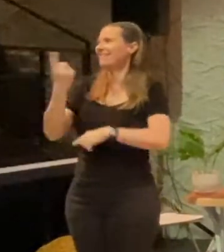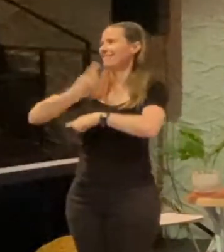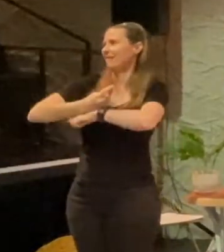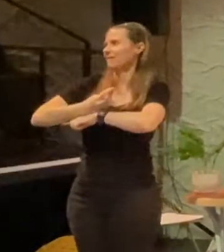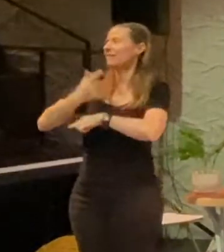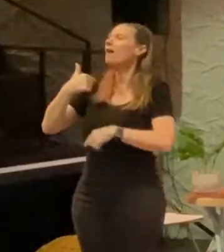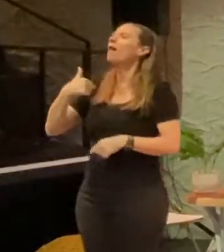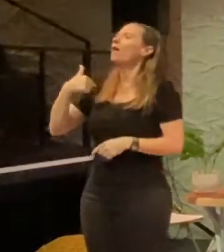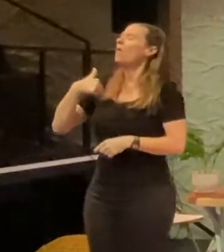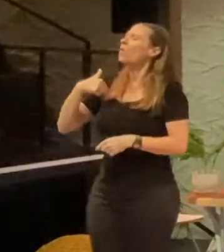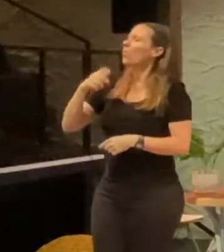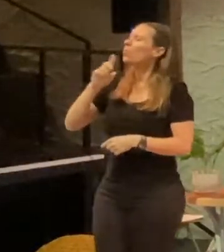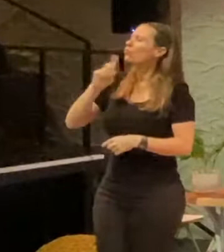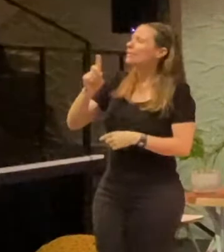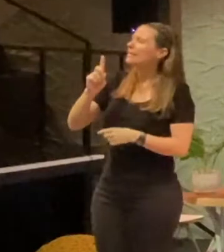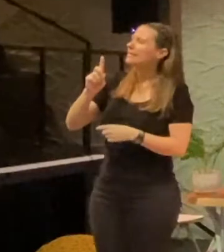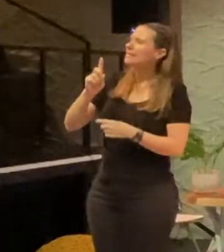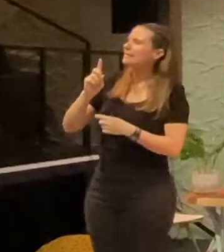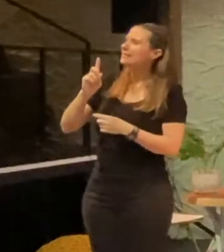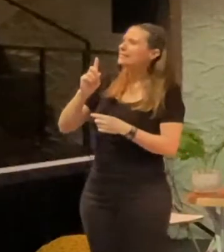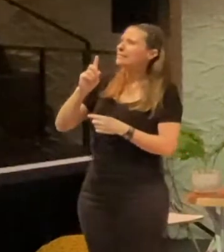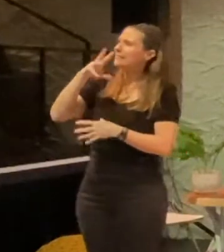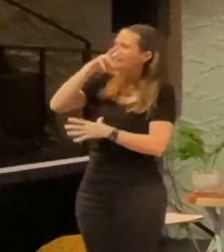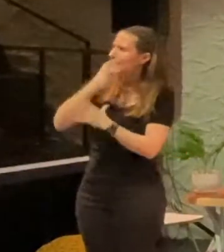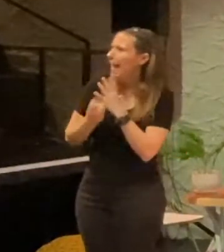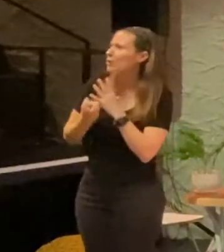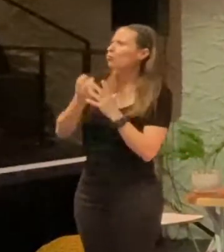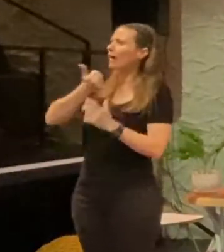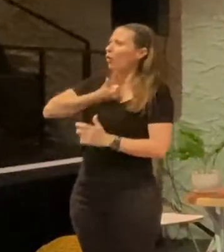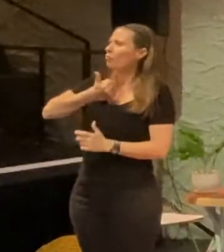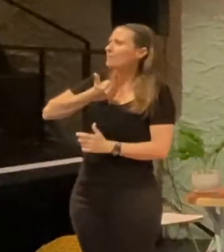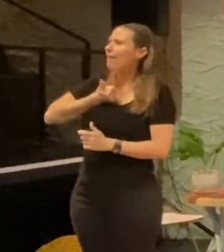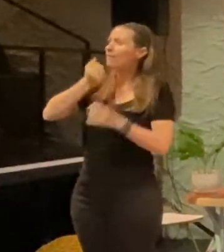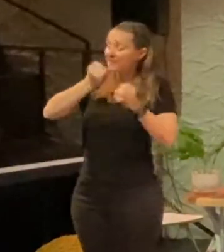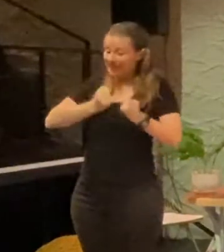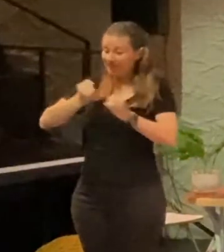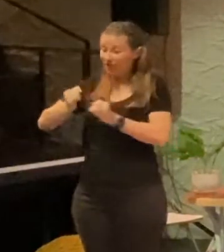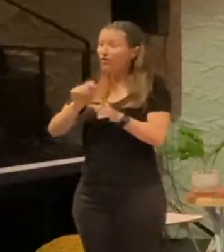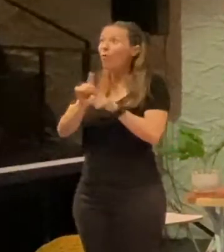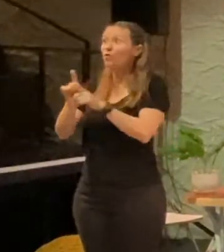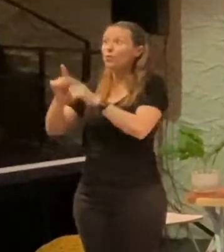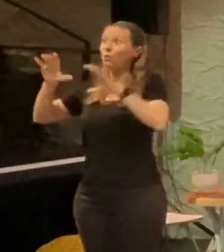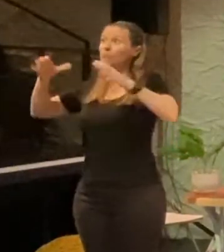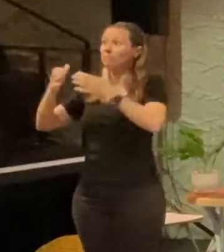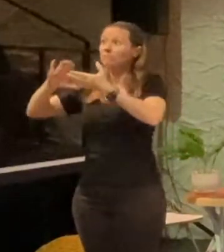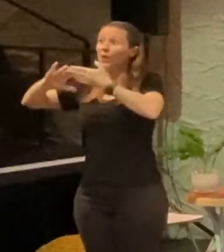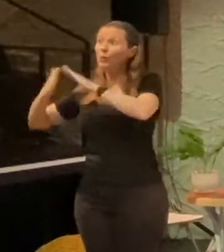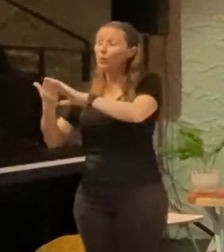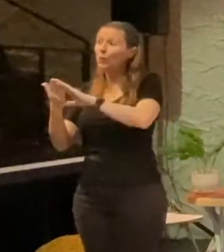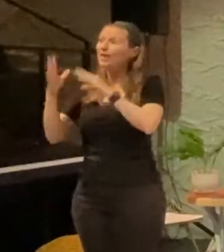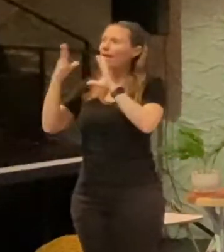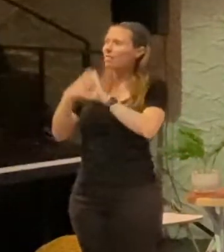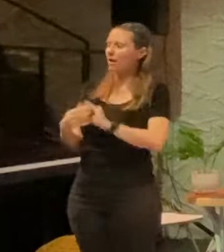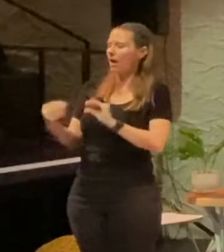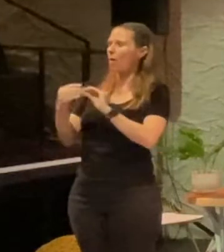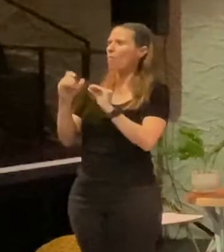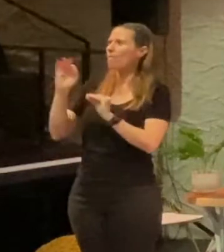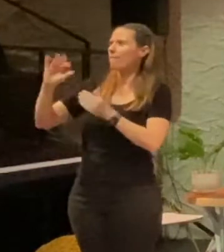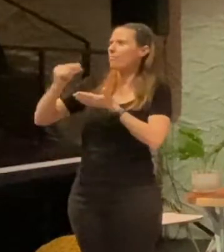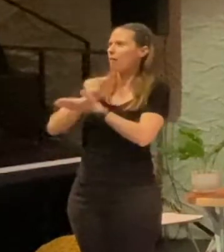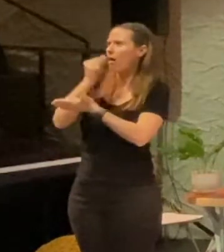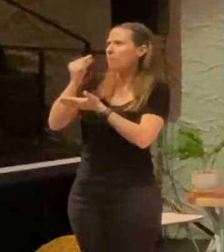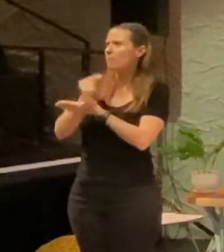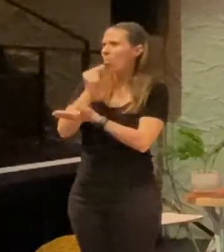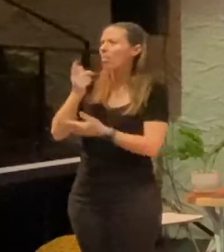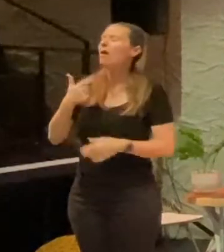doing is we're really saturating ourselves individually and as a community in the narrative of the Gospel story.